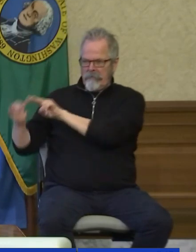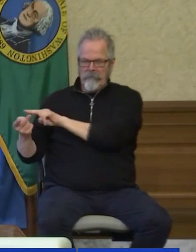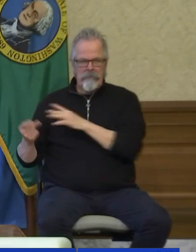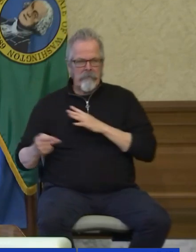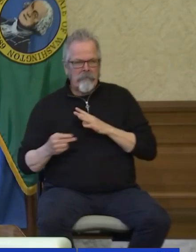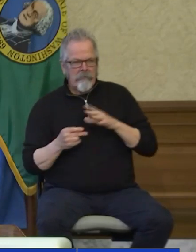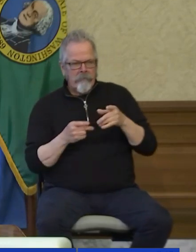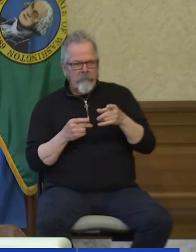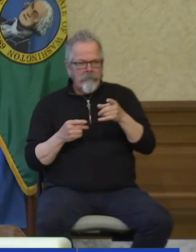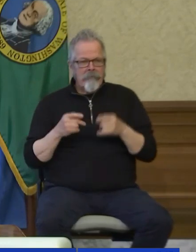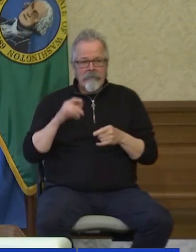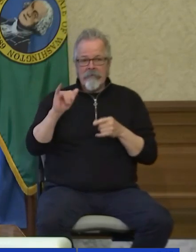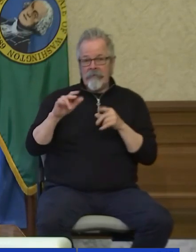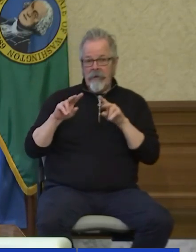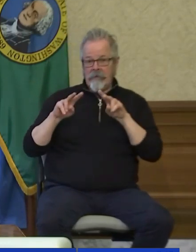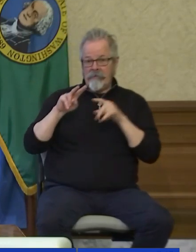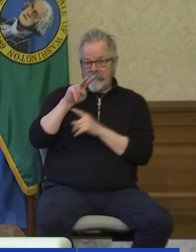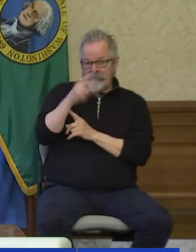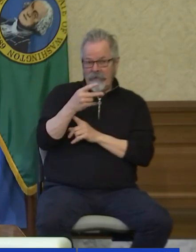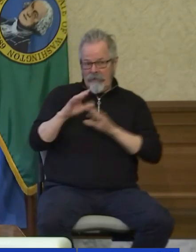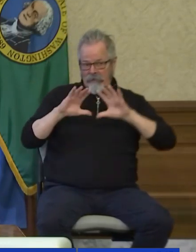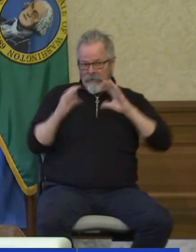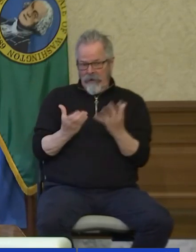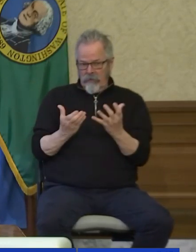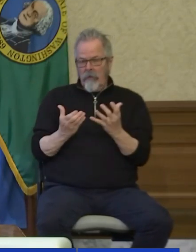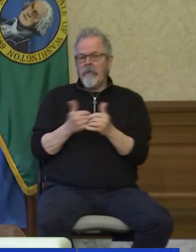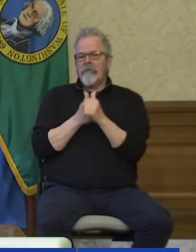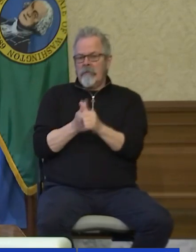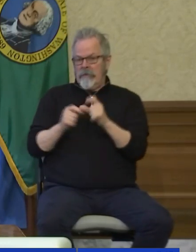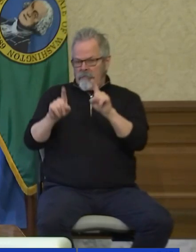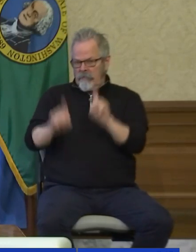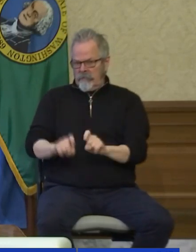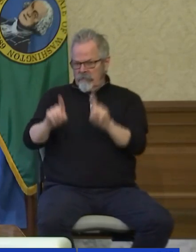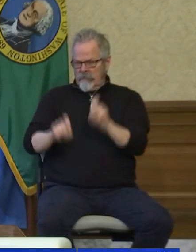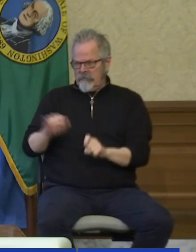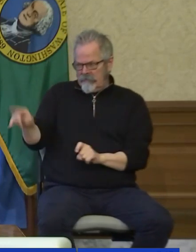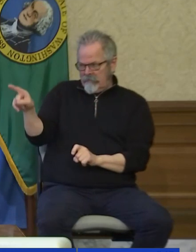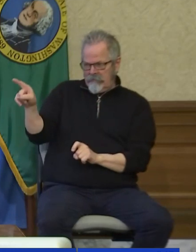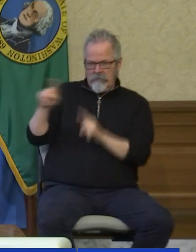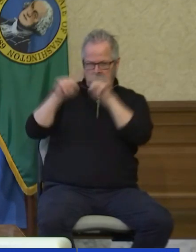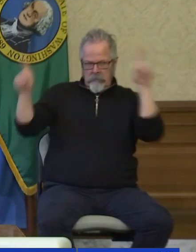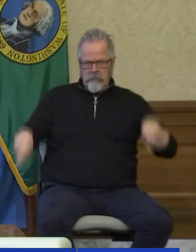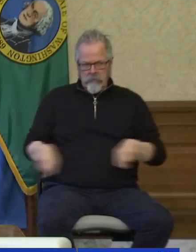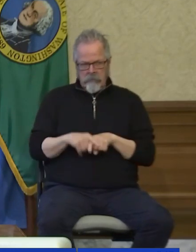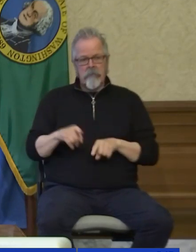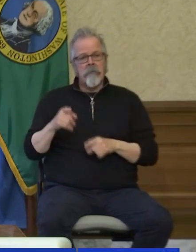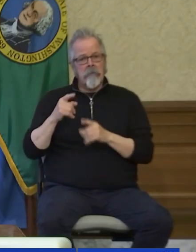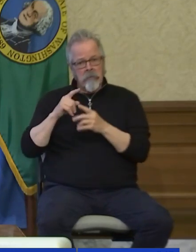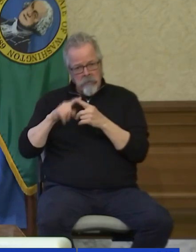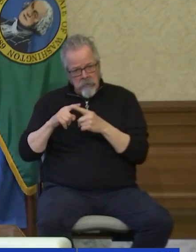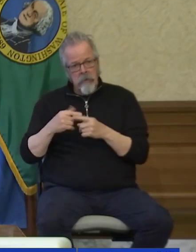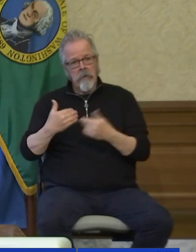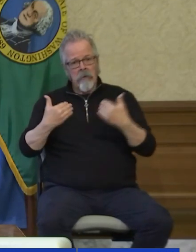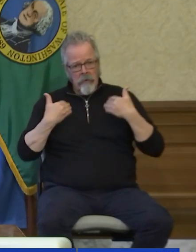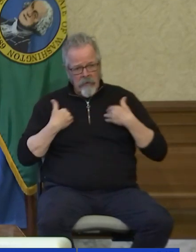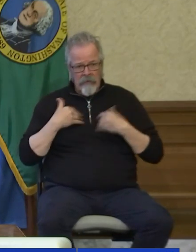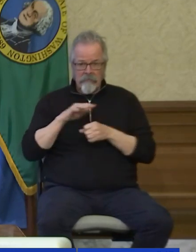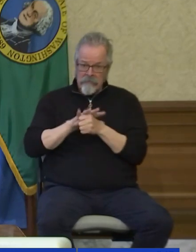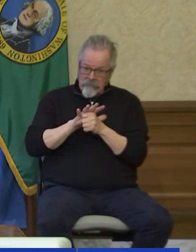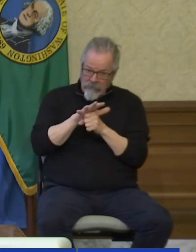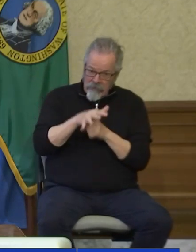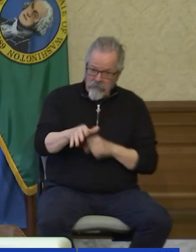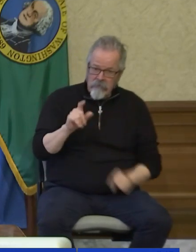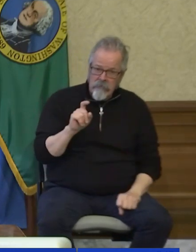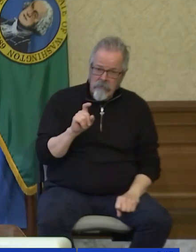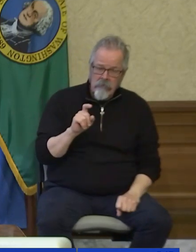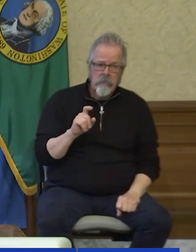availability. Now, this is critical to our efforts because we are making a shift in strategies. We're moving from